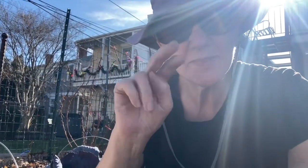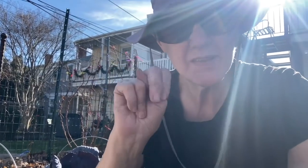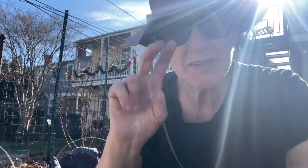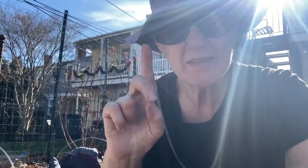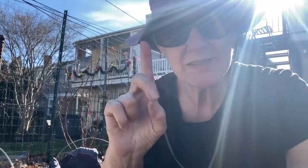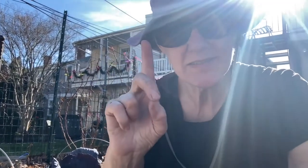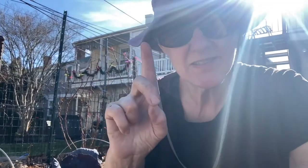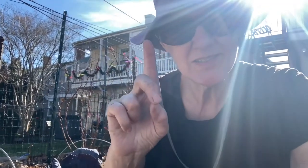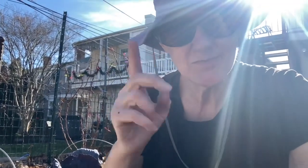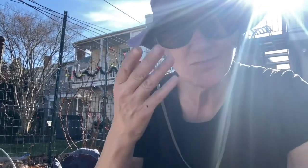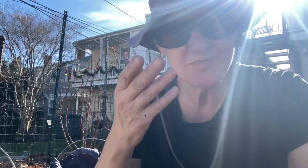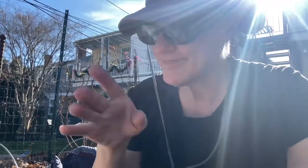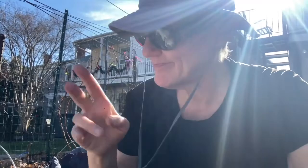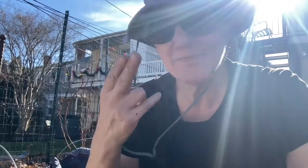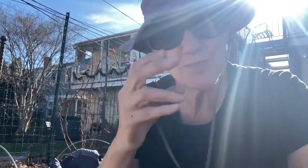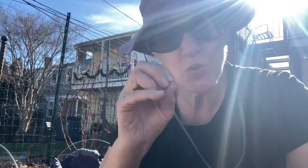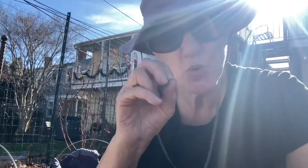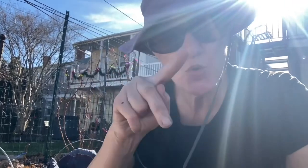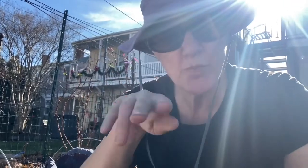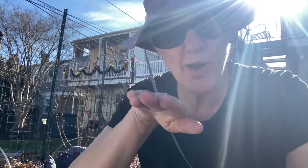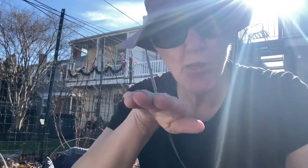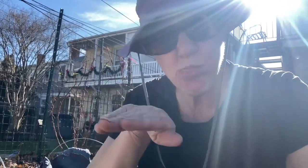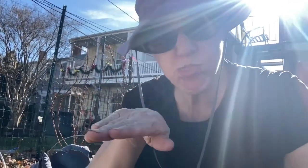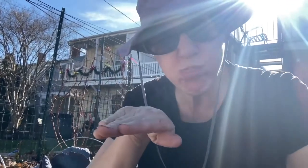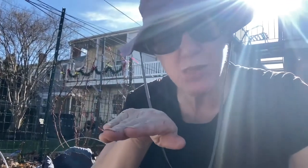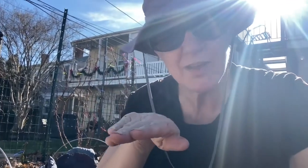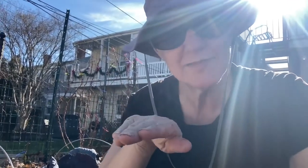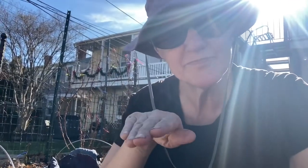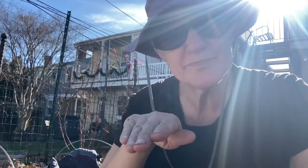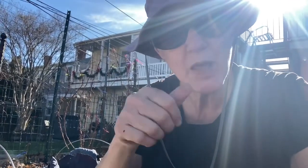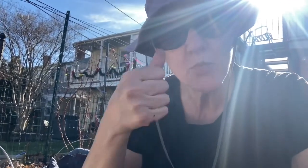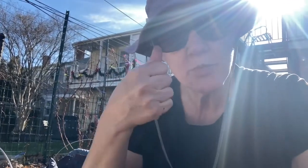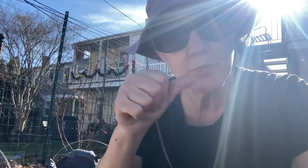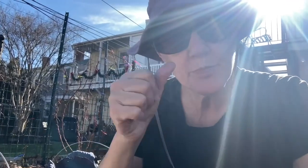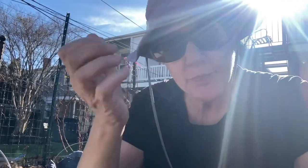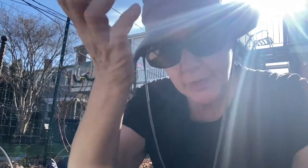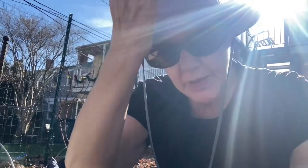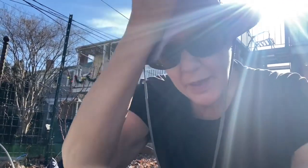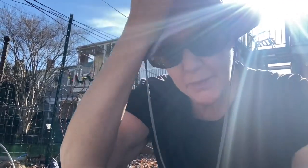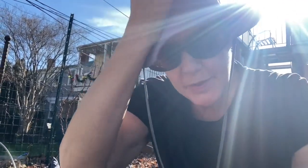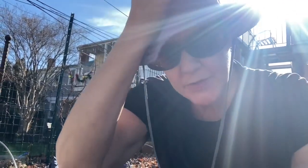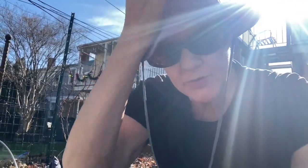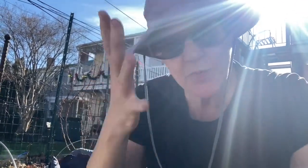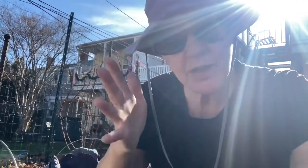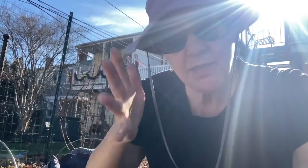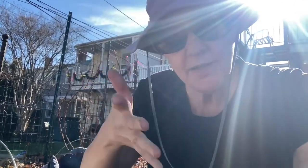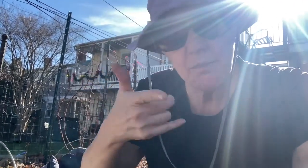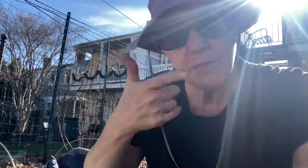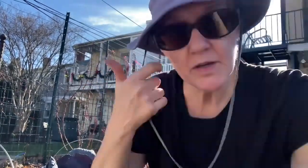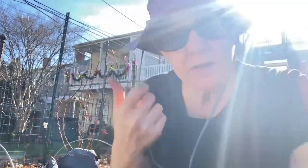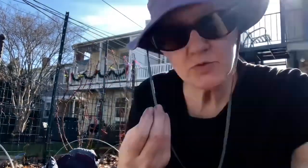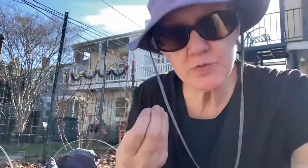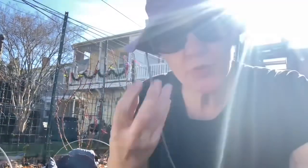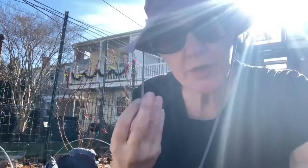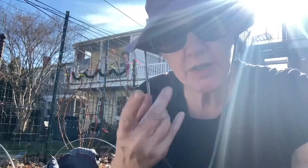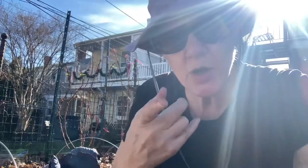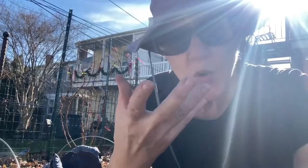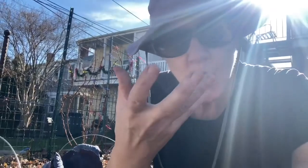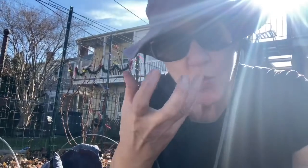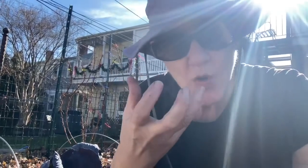one's because it's at the end. And again, the hoop was smushed down. Now remember, we left these two